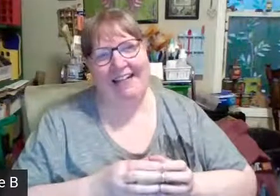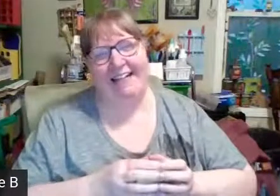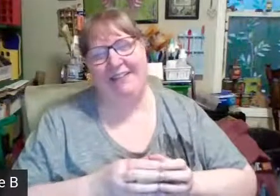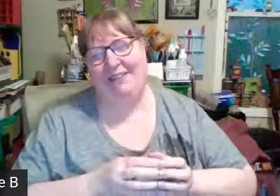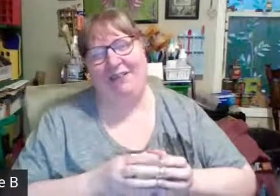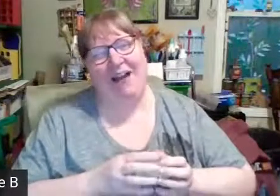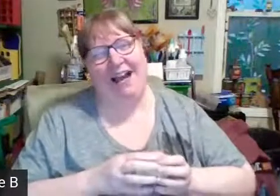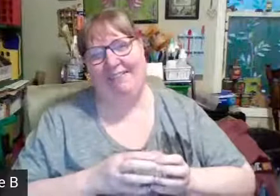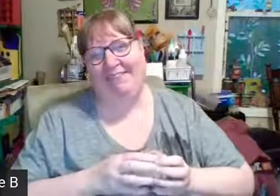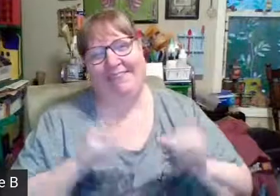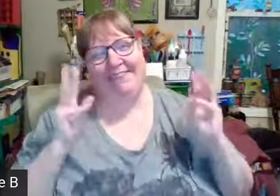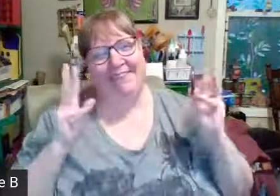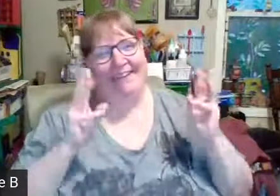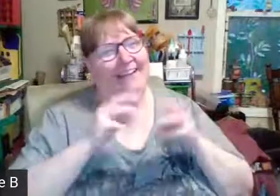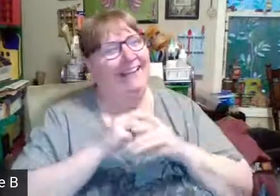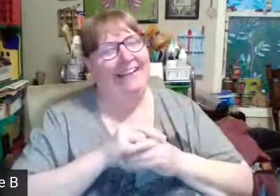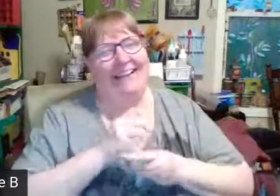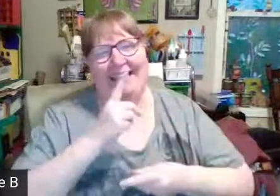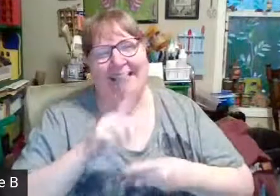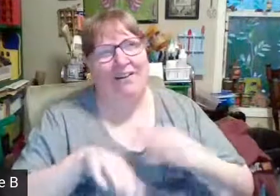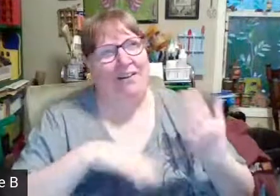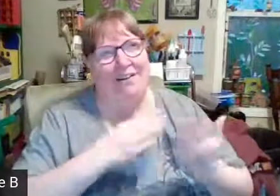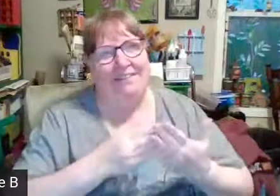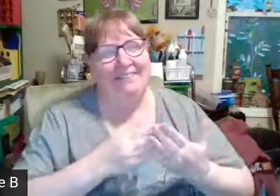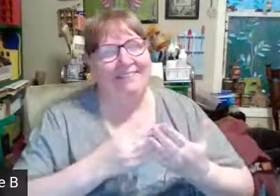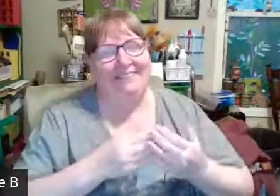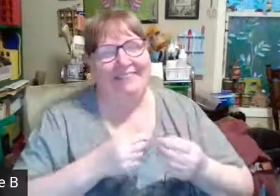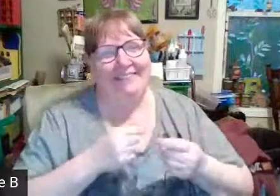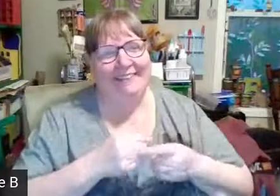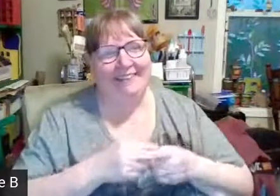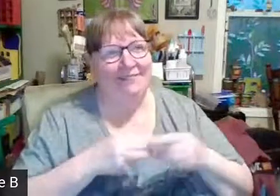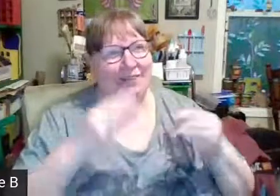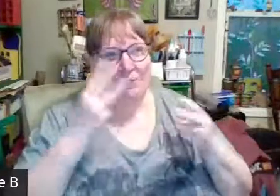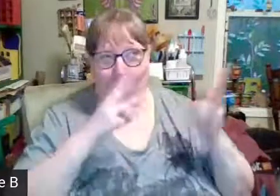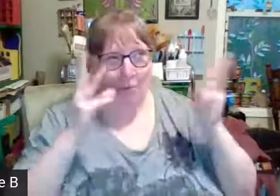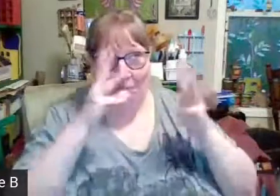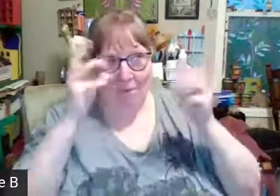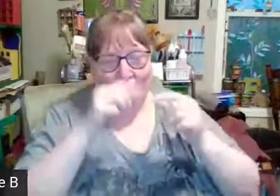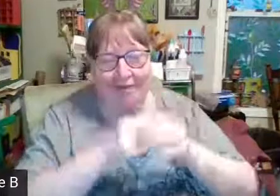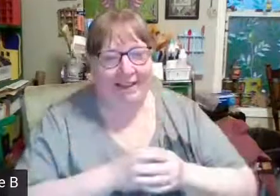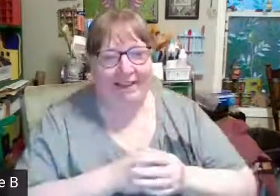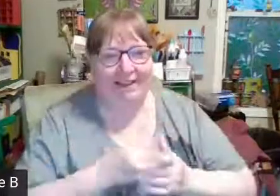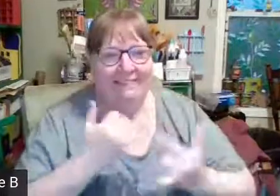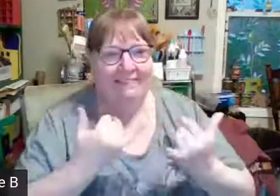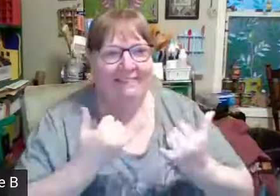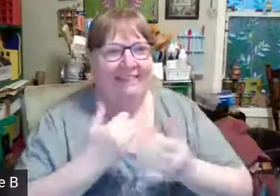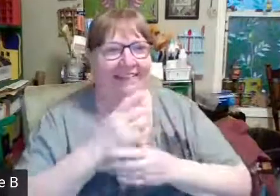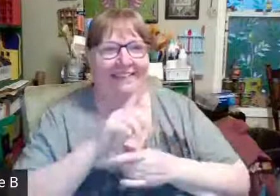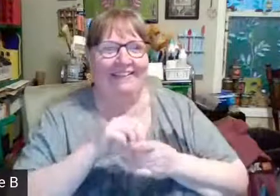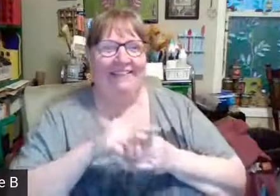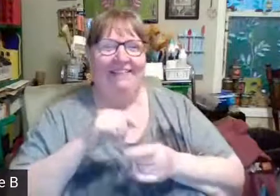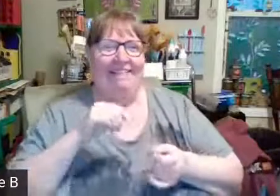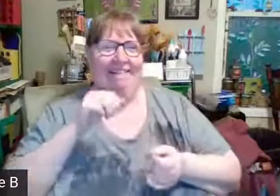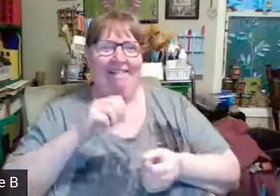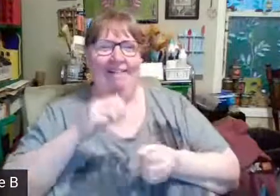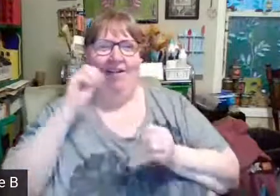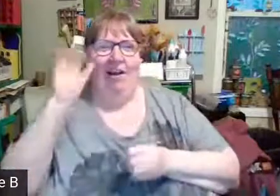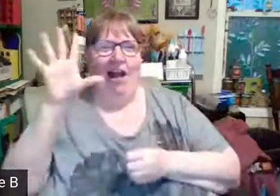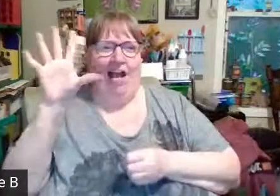Yeah. Oh, are you really? I think you're hotter than we are. We had a high of. Yeah, we're hotter today than you are. Yep. Yeah, it's warmer